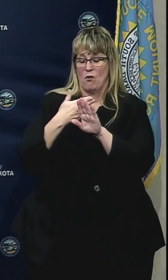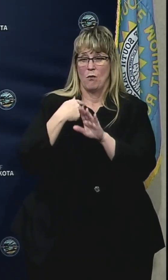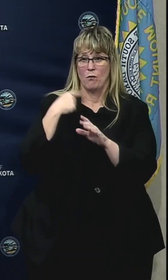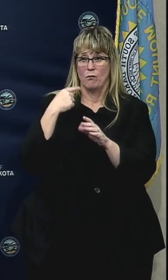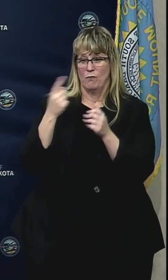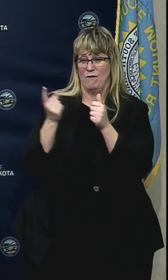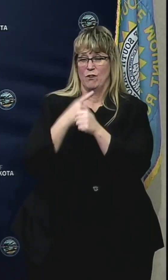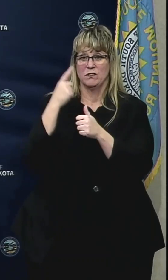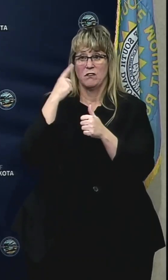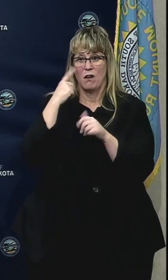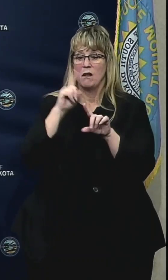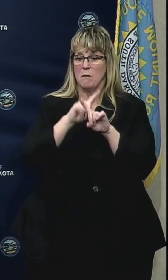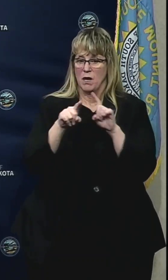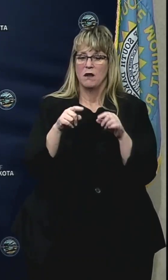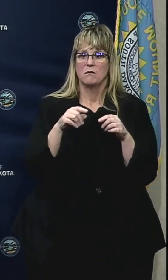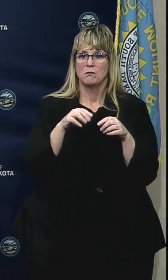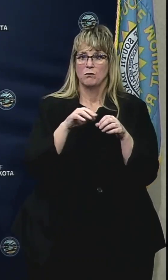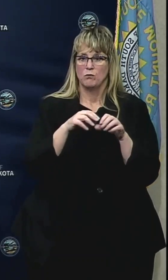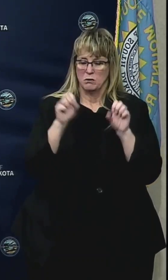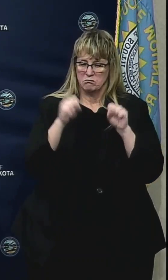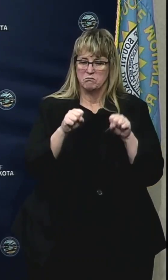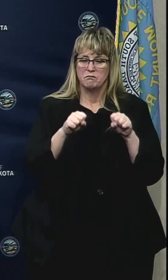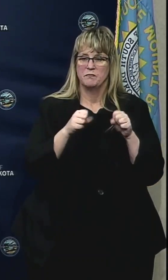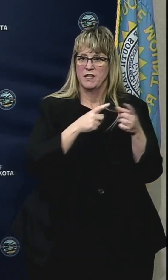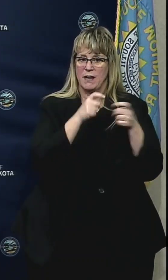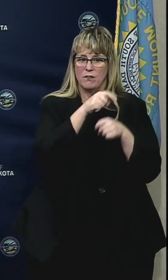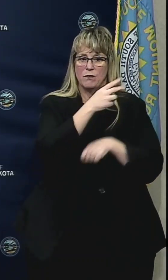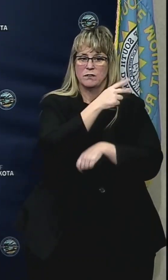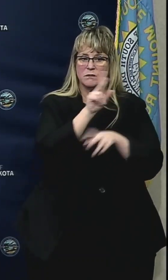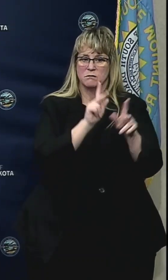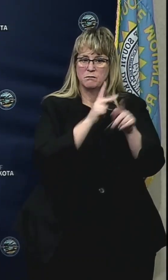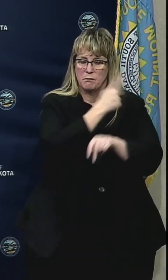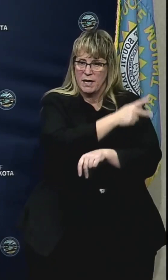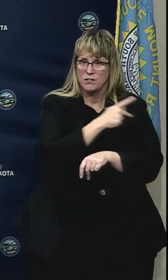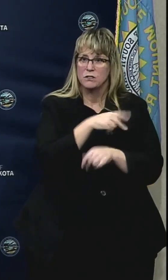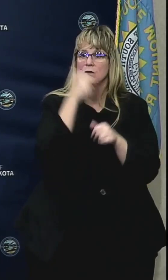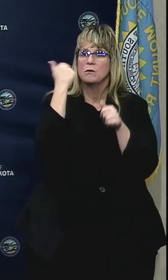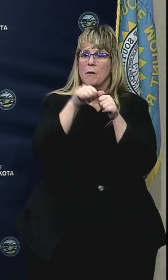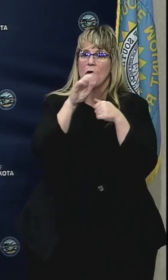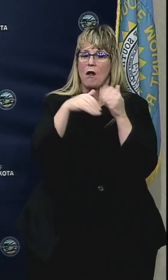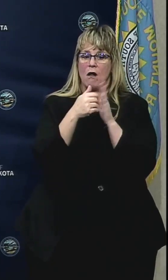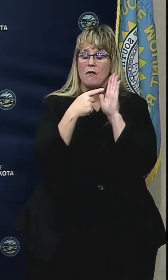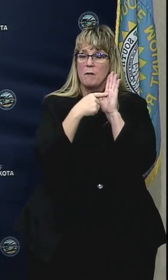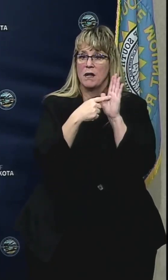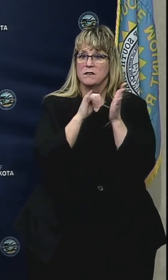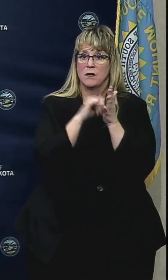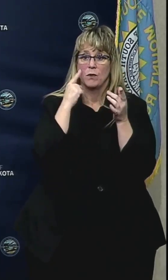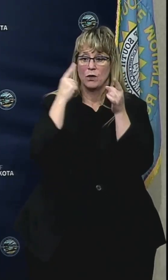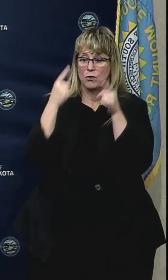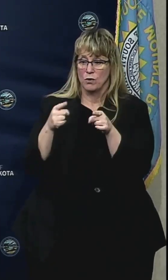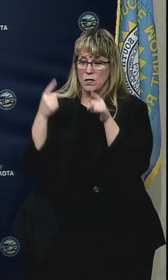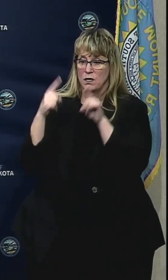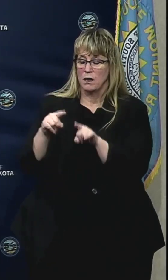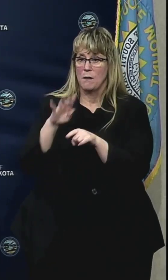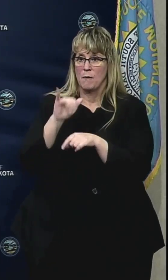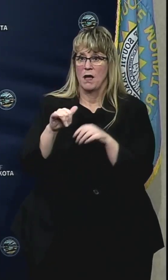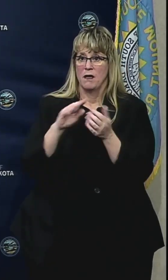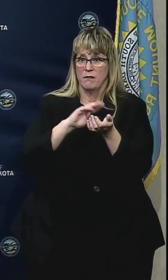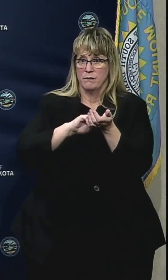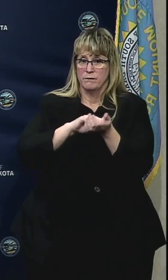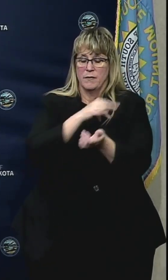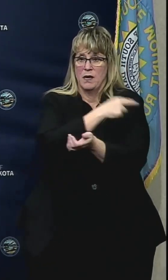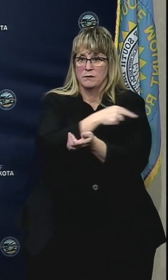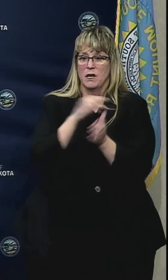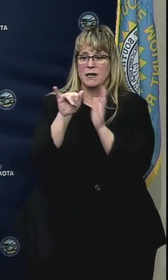but we still will be adequately prepared to handle those patients when they come our way. And remember, all the models that are agreed to by the healthcare